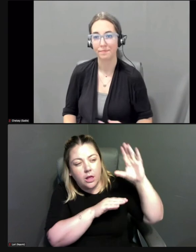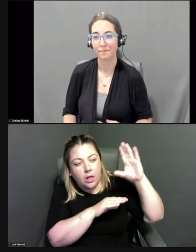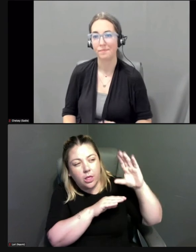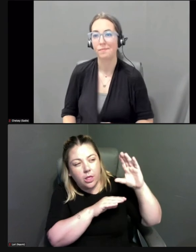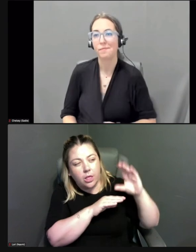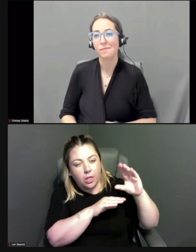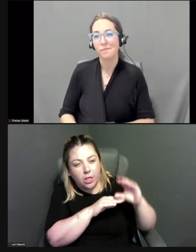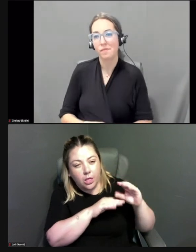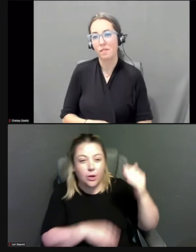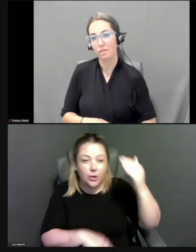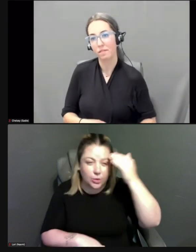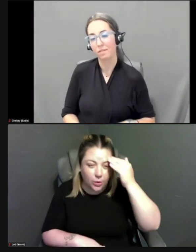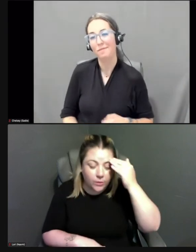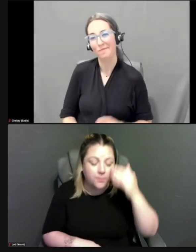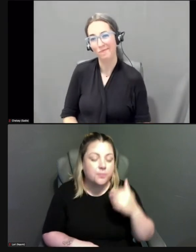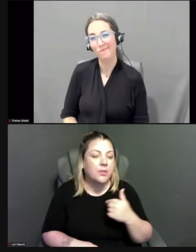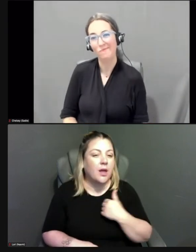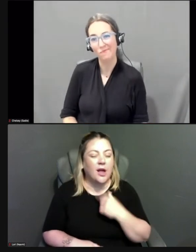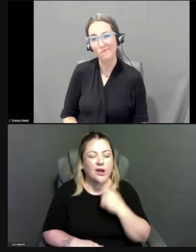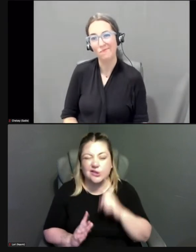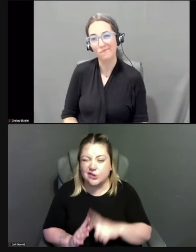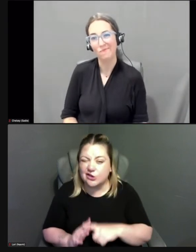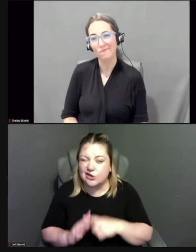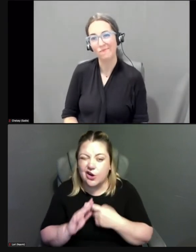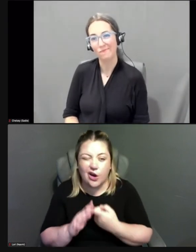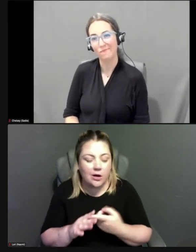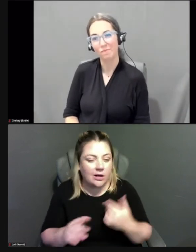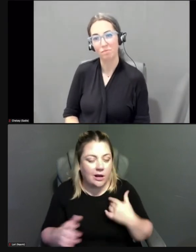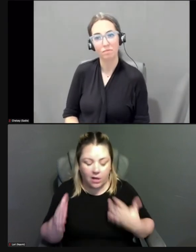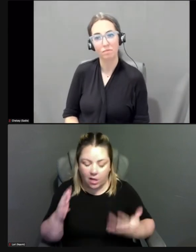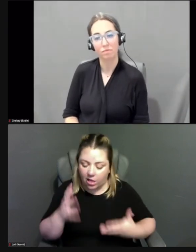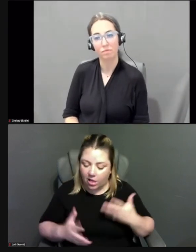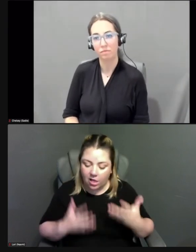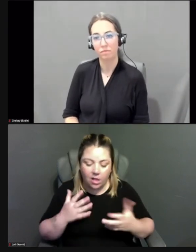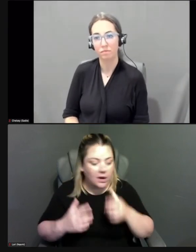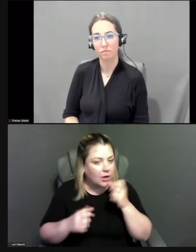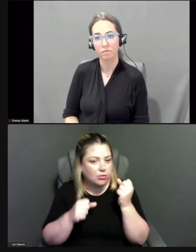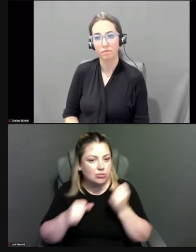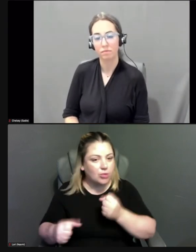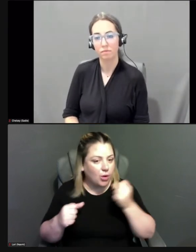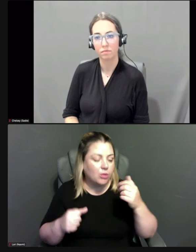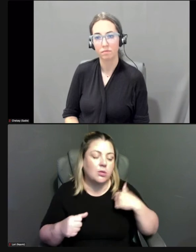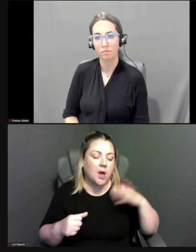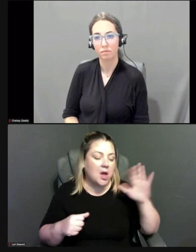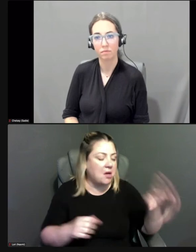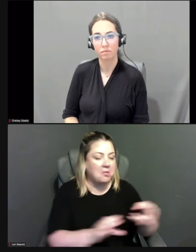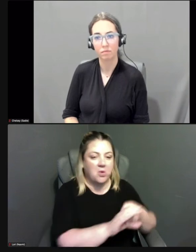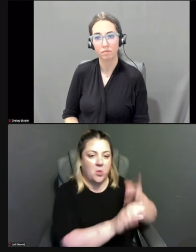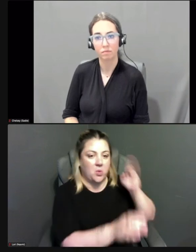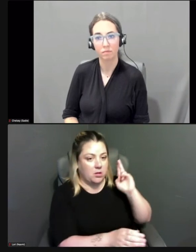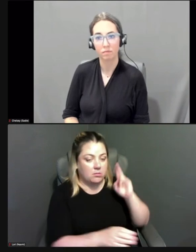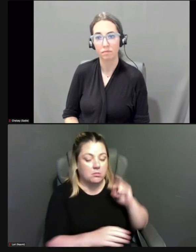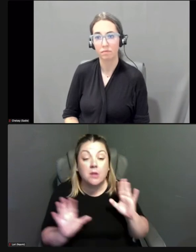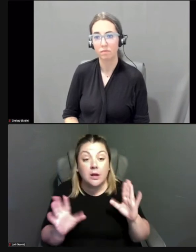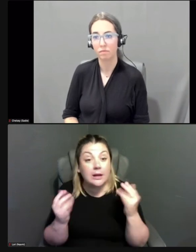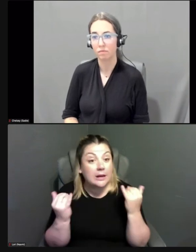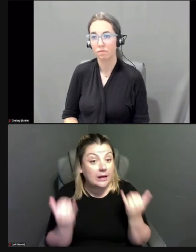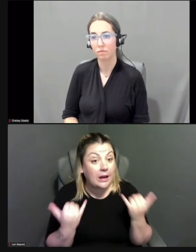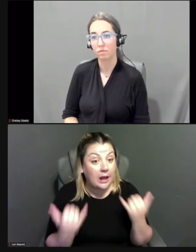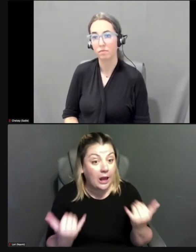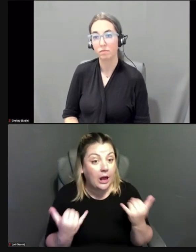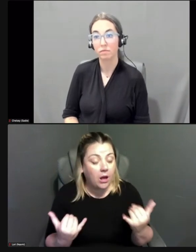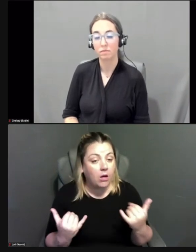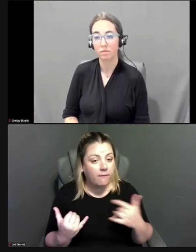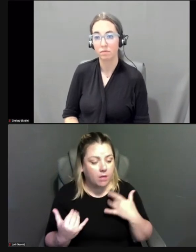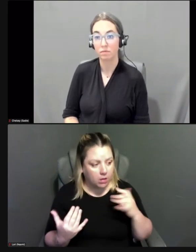footing yet. And so I just removed myself from it altogether. But even now, it can throw you